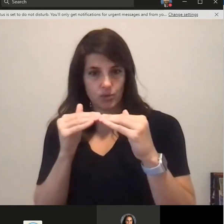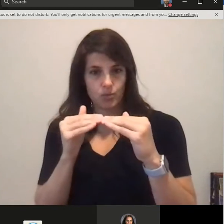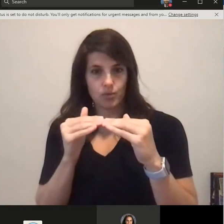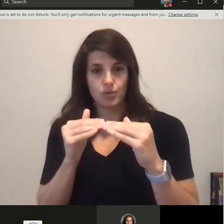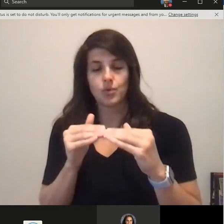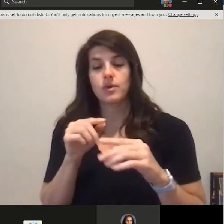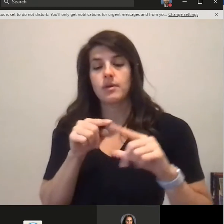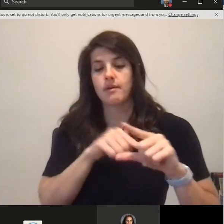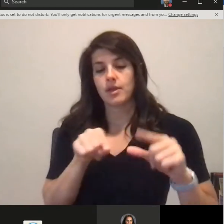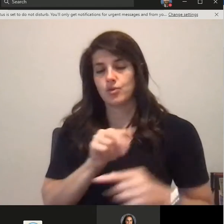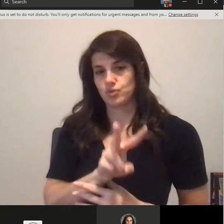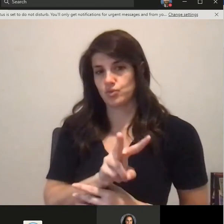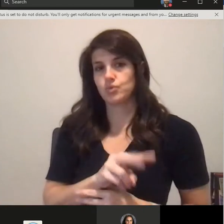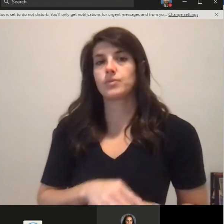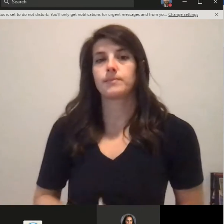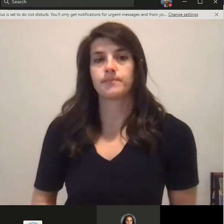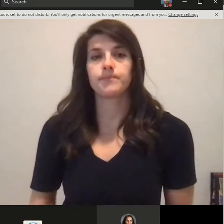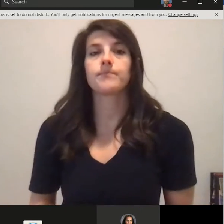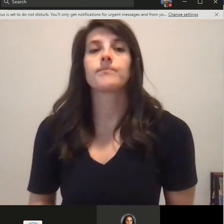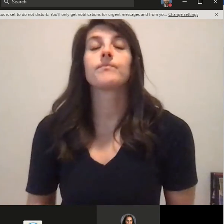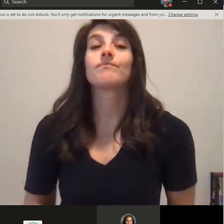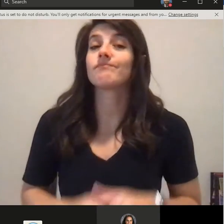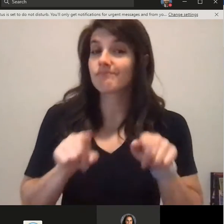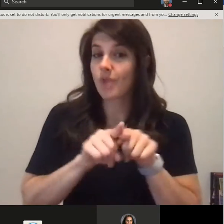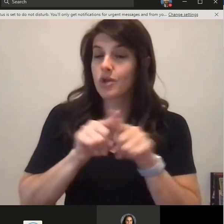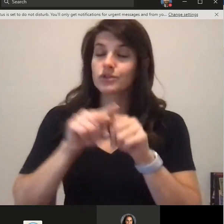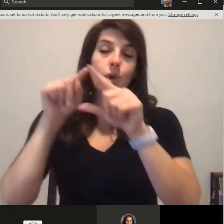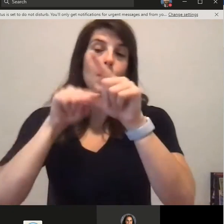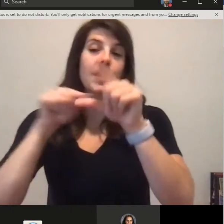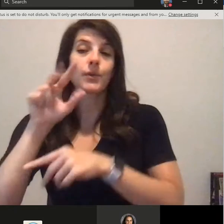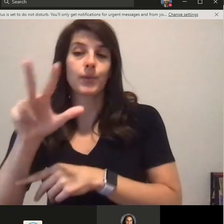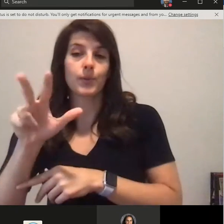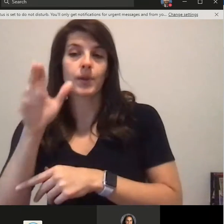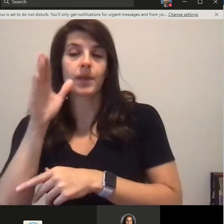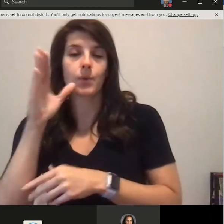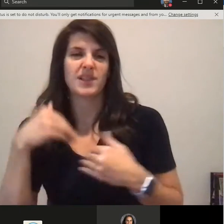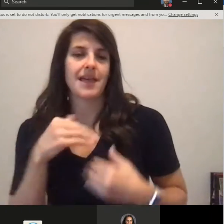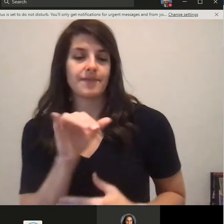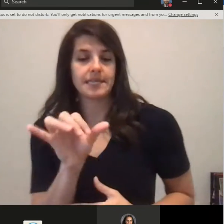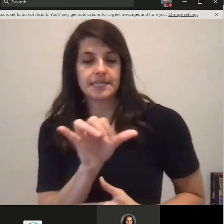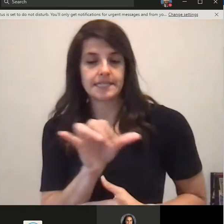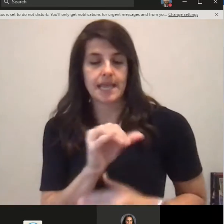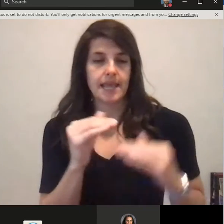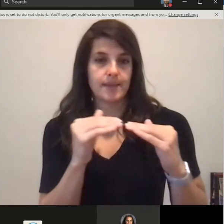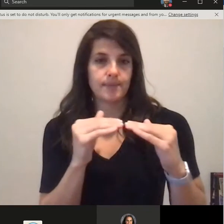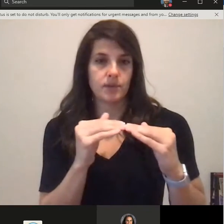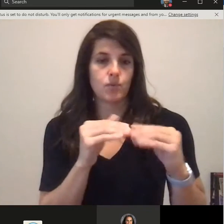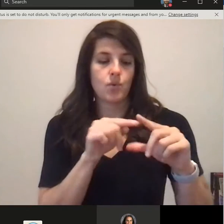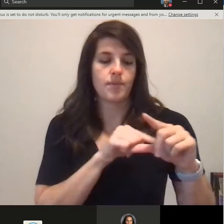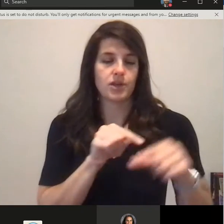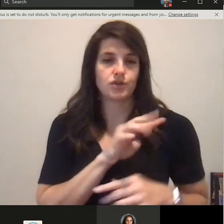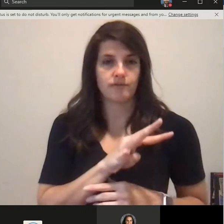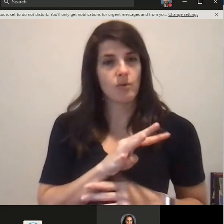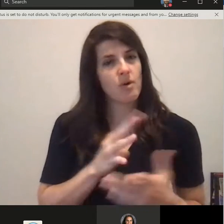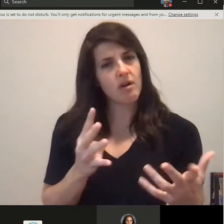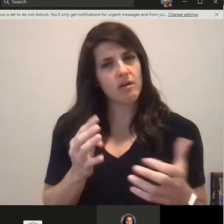Angle 3 is the same measurement as angle 4. And that makes sense when you look at